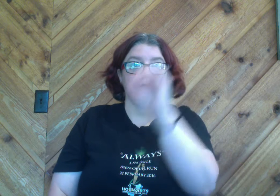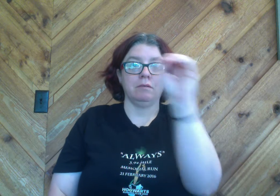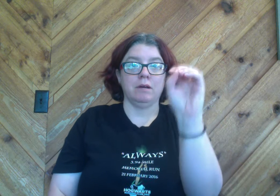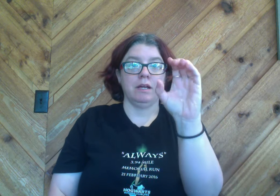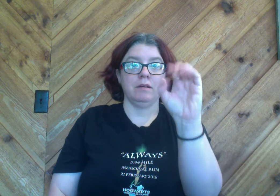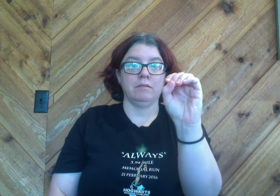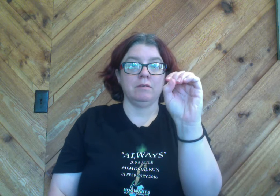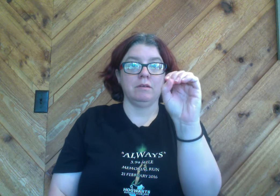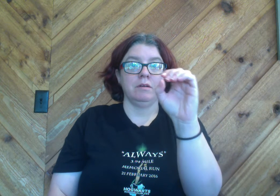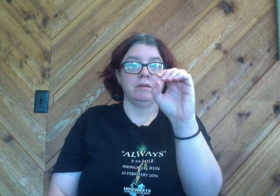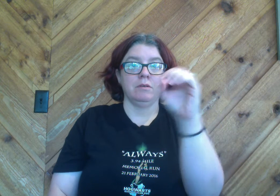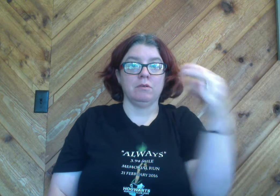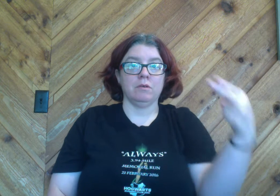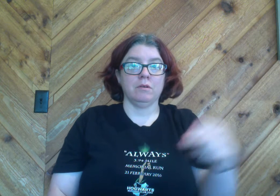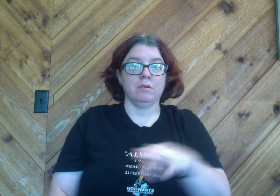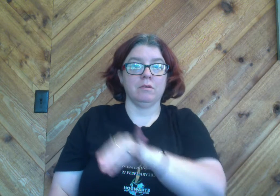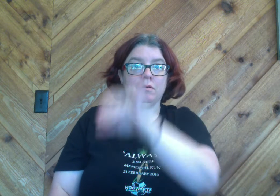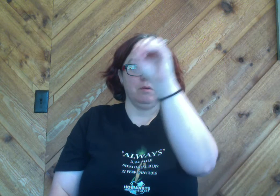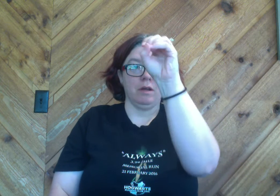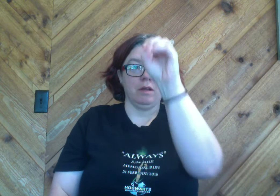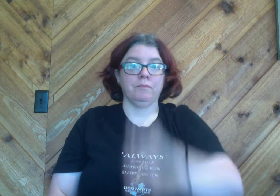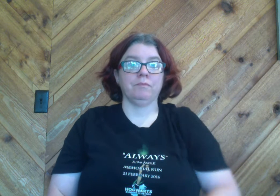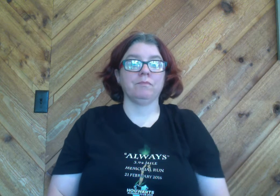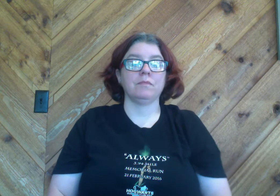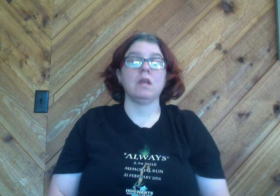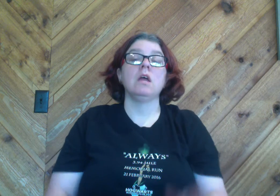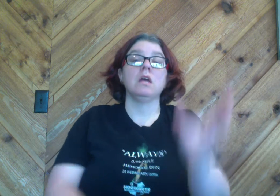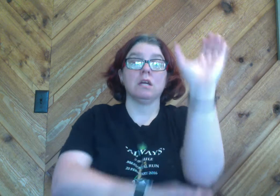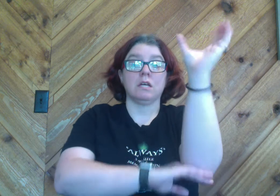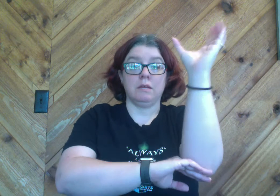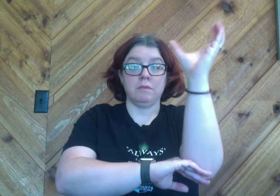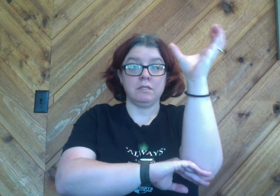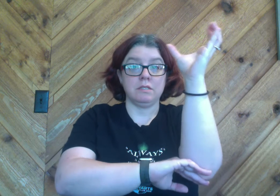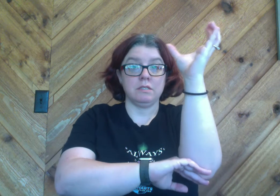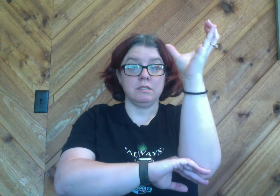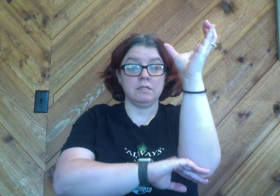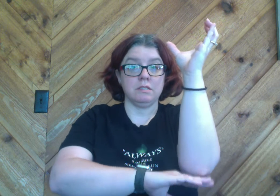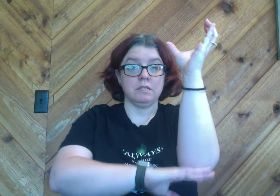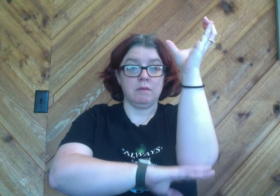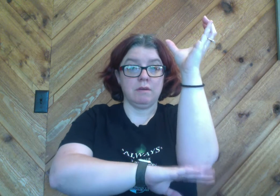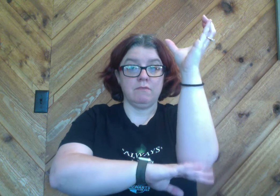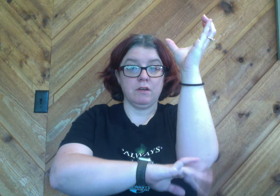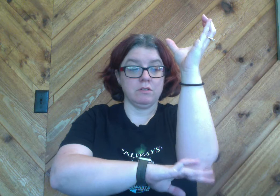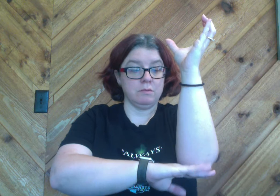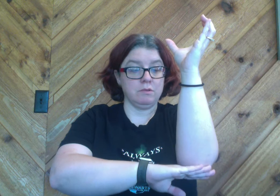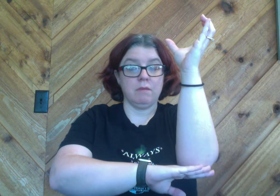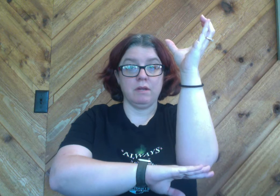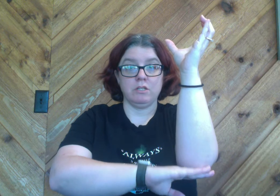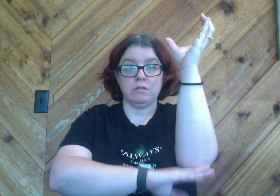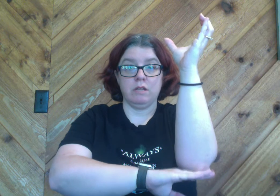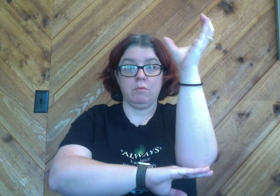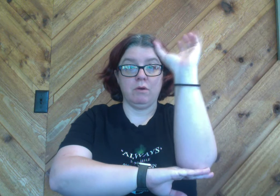Ohio, or O-H-I-O. Columbus, see how my fingertips are on my elbow.